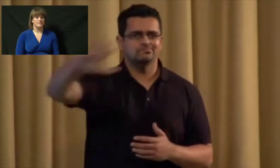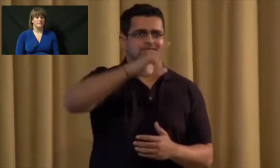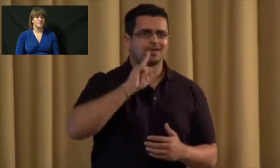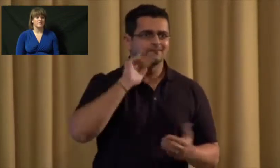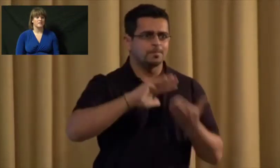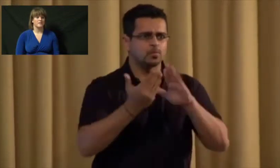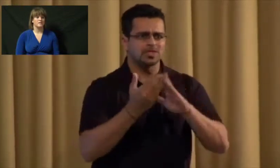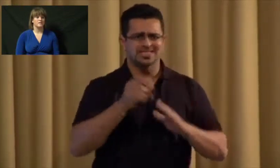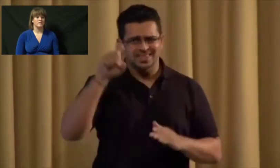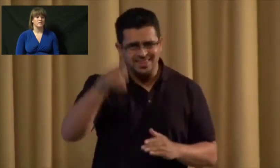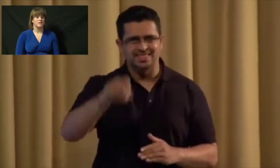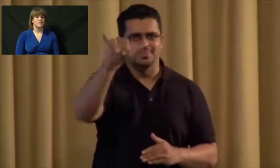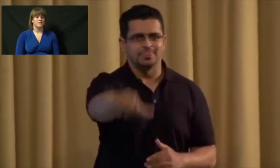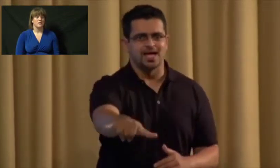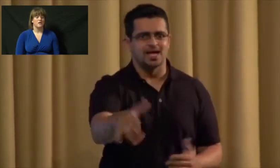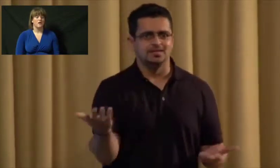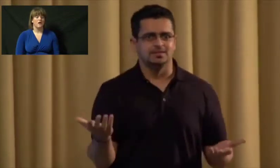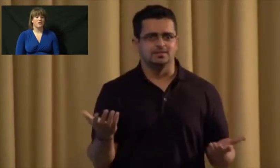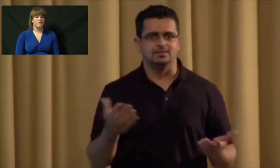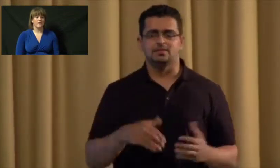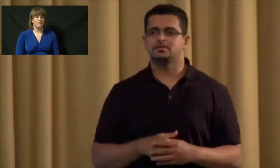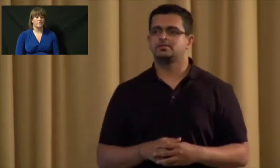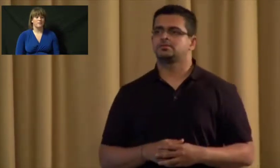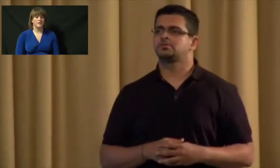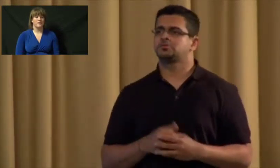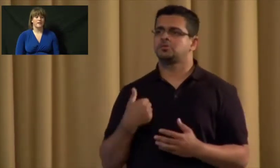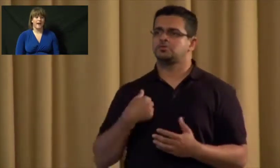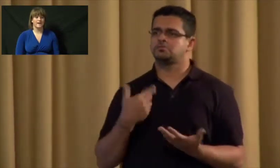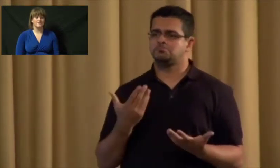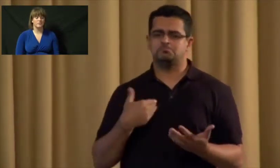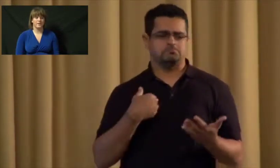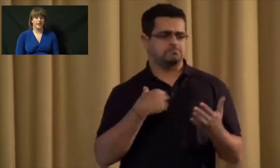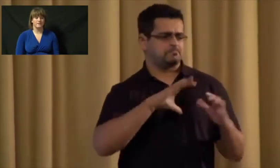realized all of the deaf community can do that.